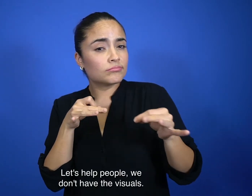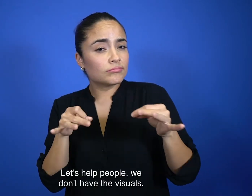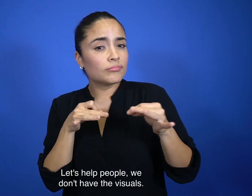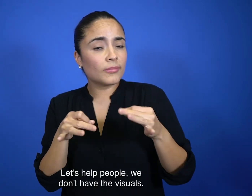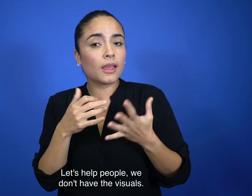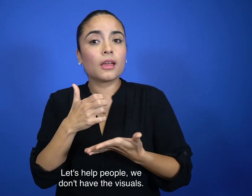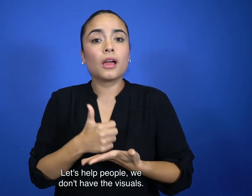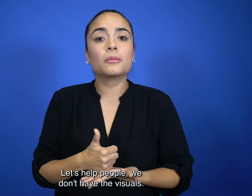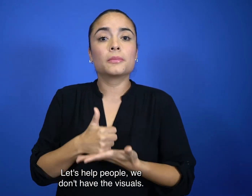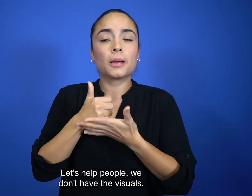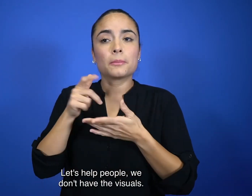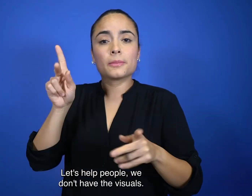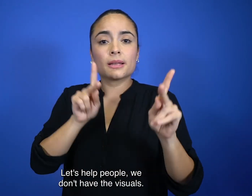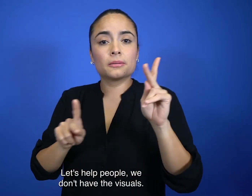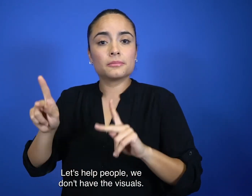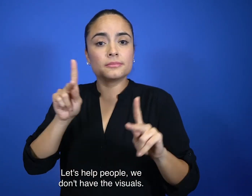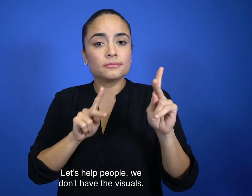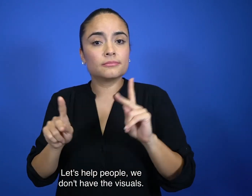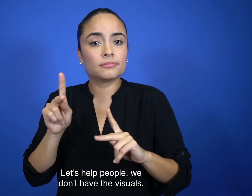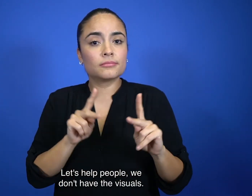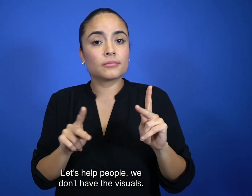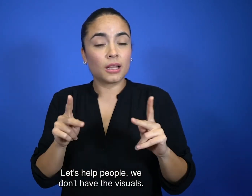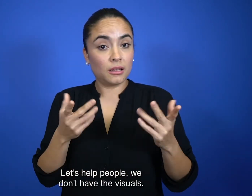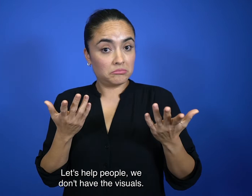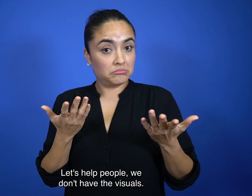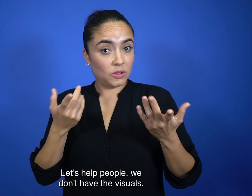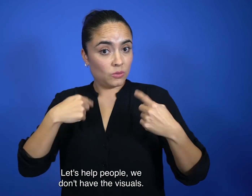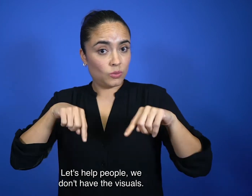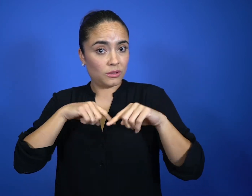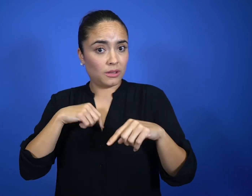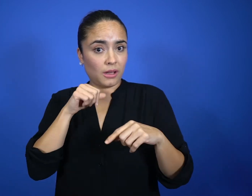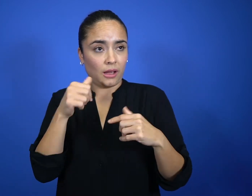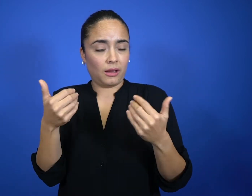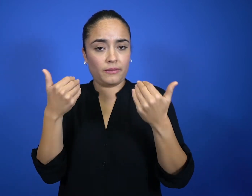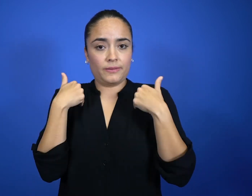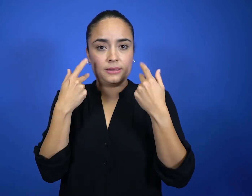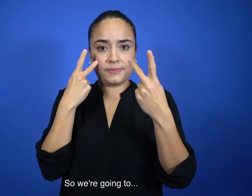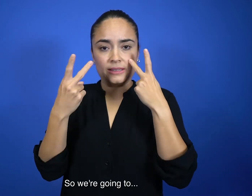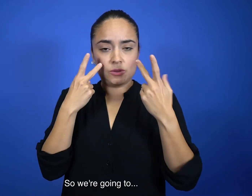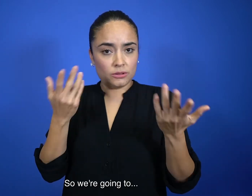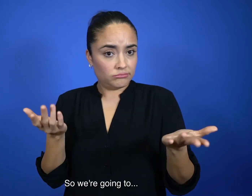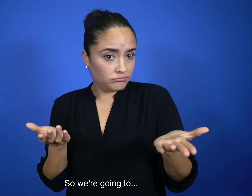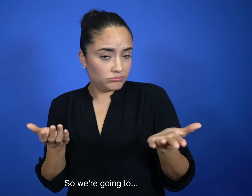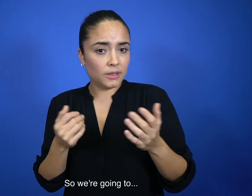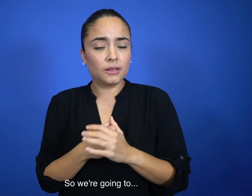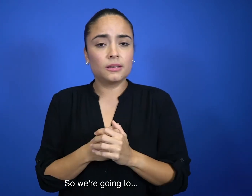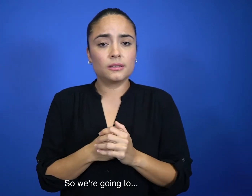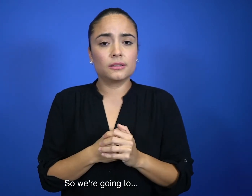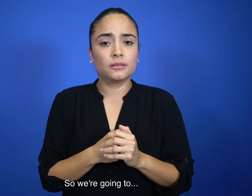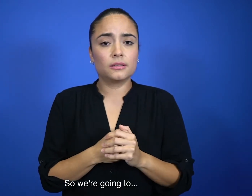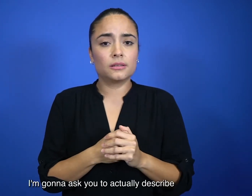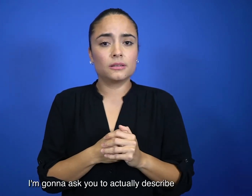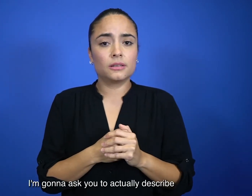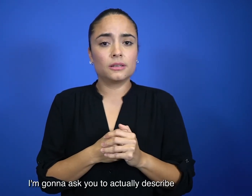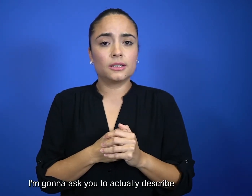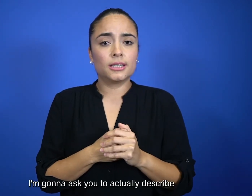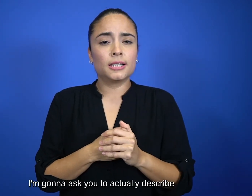help people. We don't have the visuals. So I'm going to ask